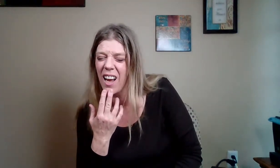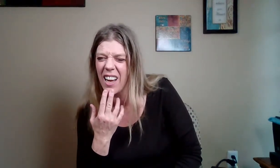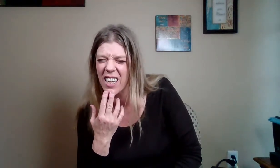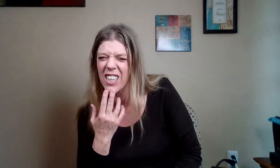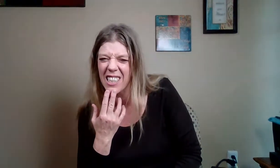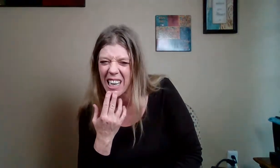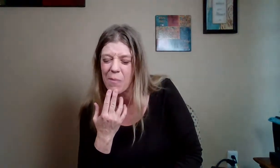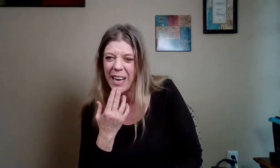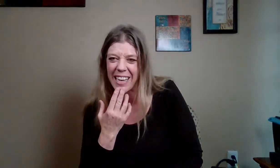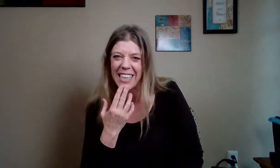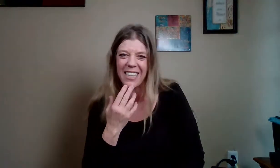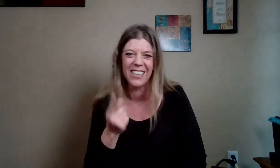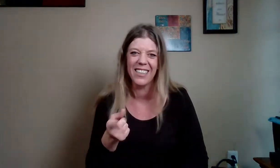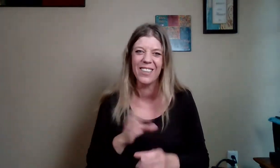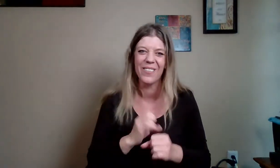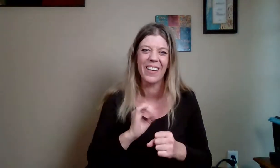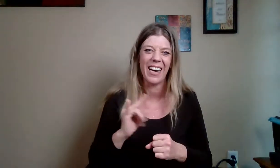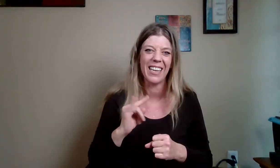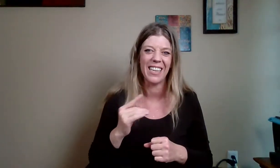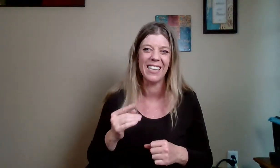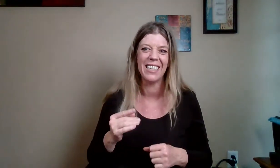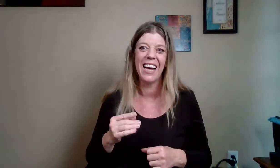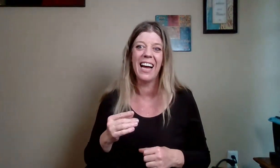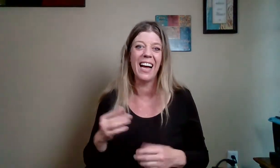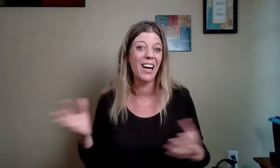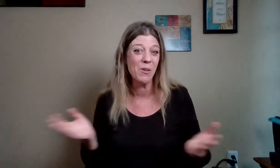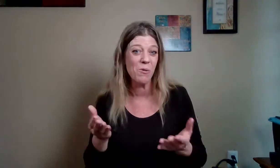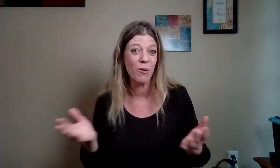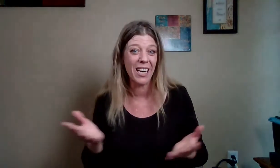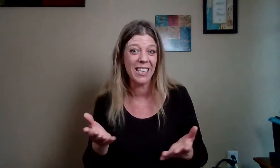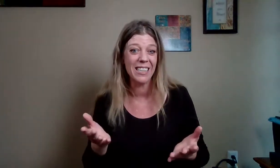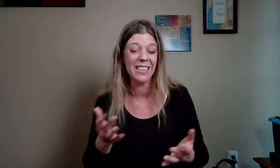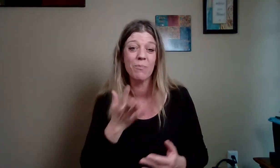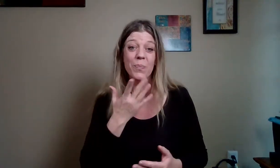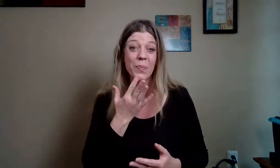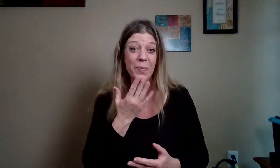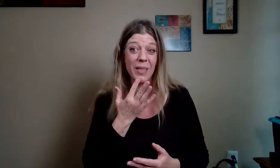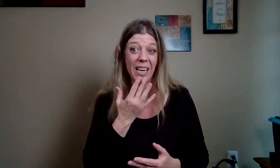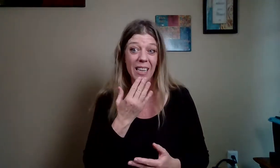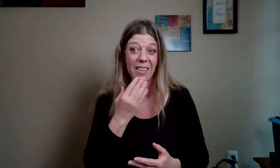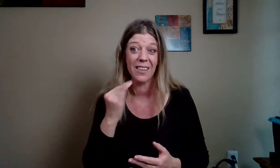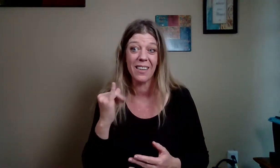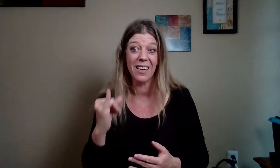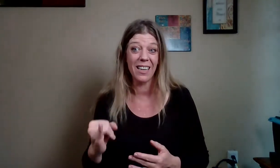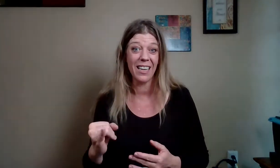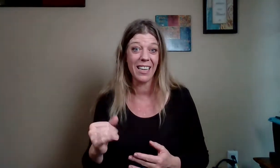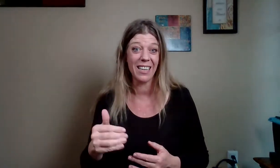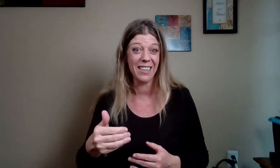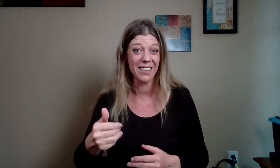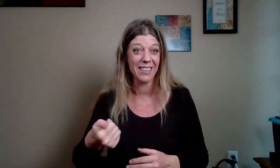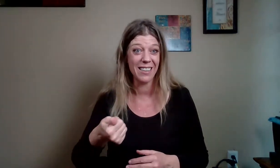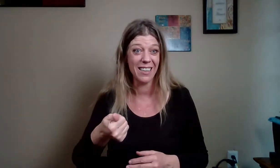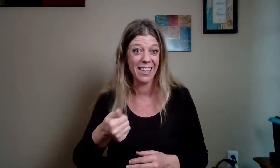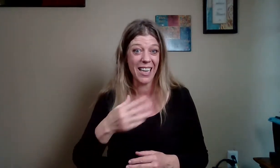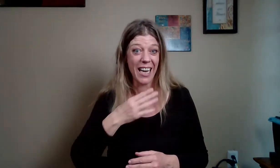Hey, good job, Annie. You got it. What color is